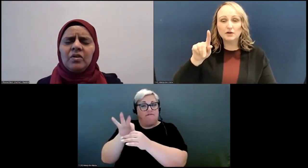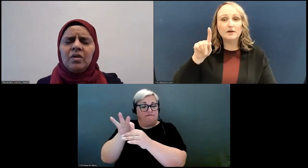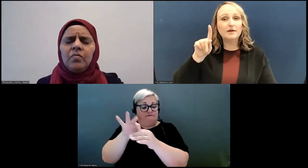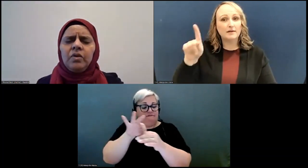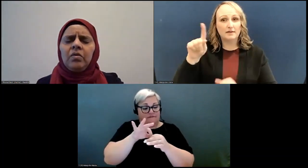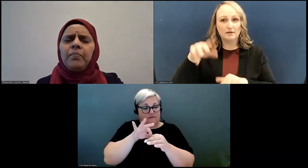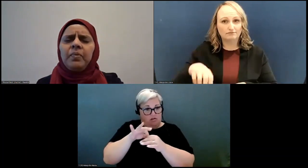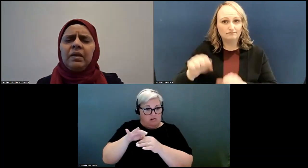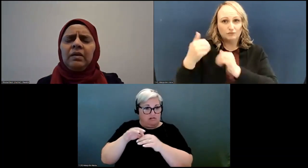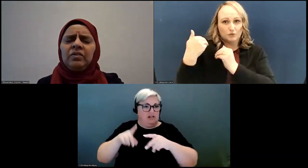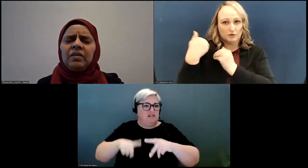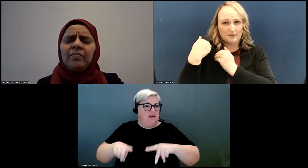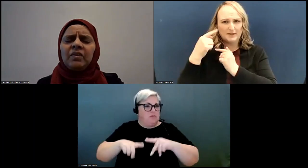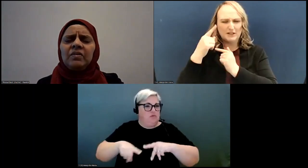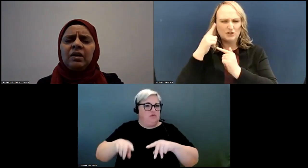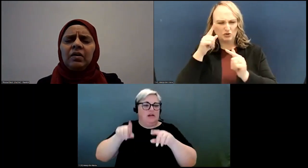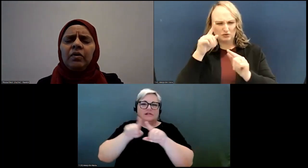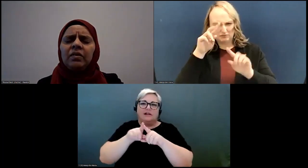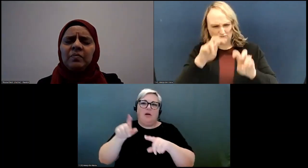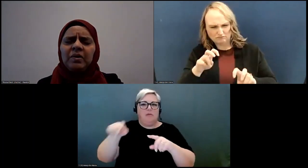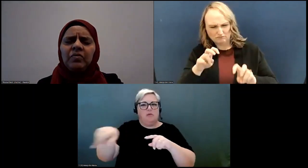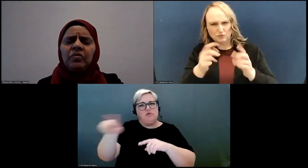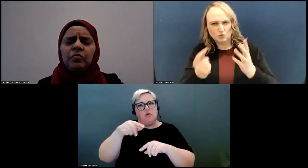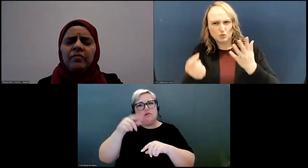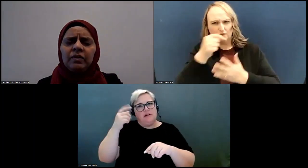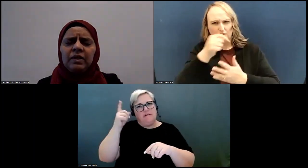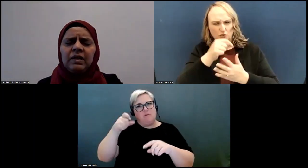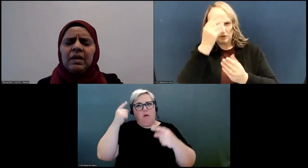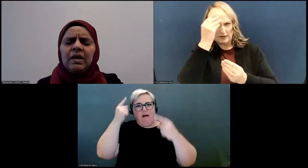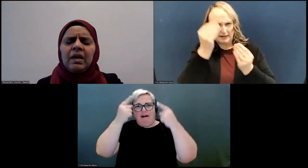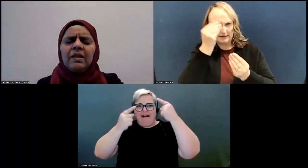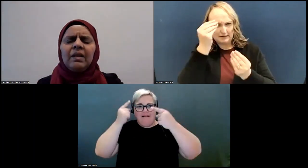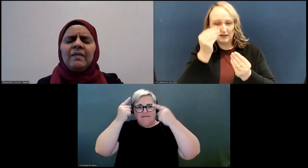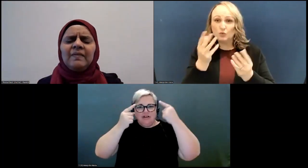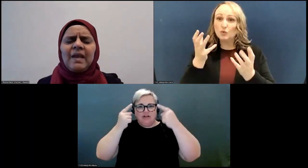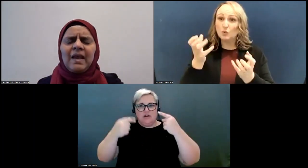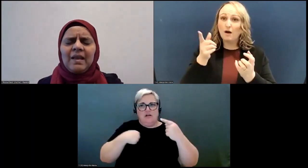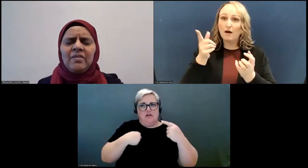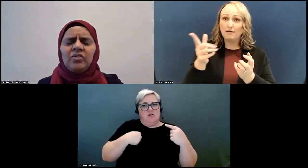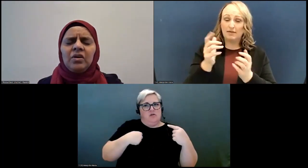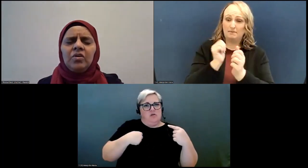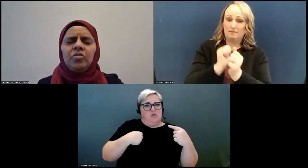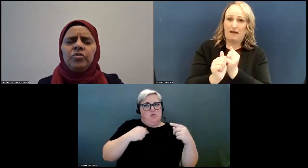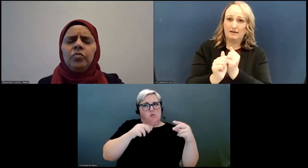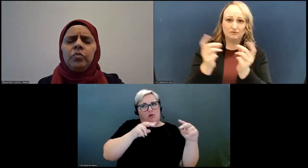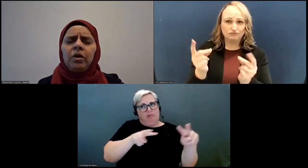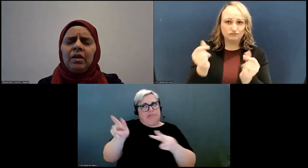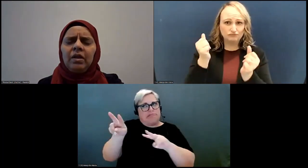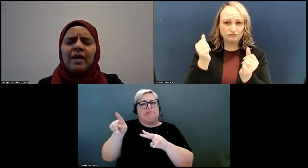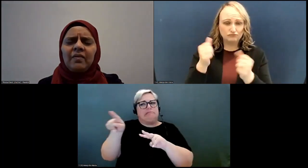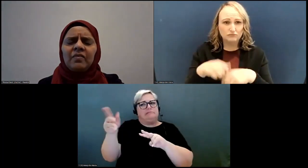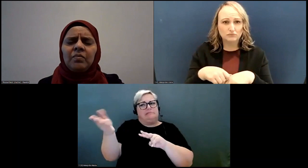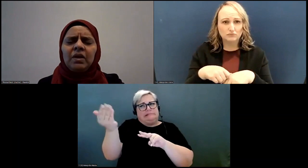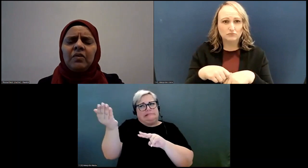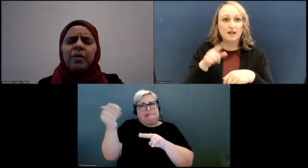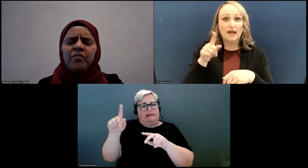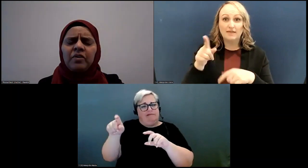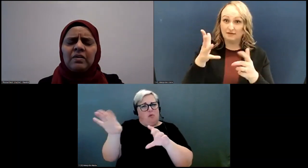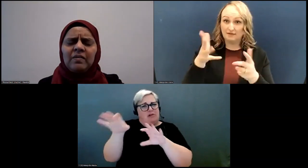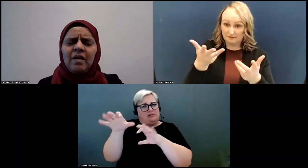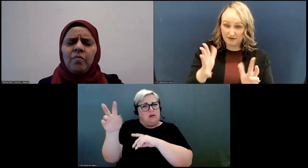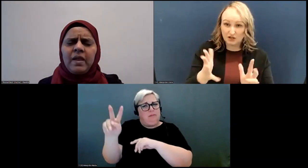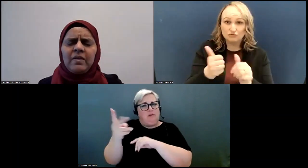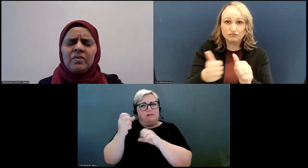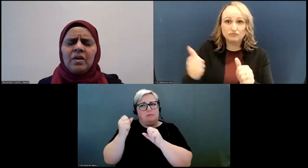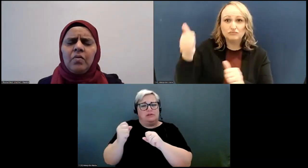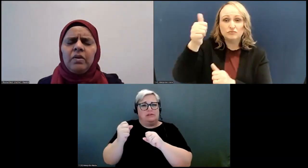thought. We are appealing to them to deal with this bill swiftly, and let's get it to royal assent because poverty